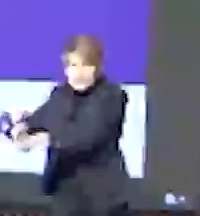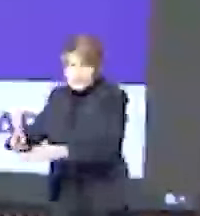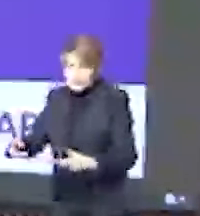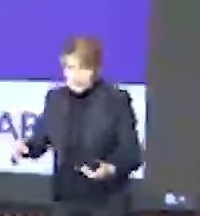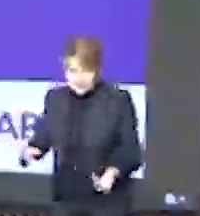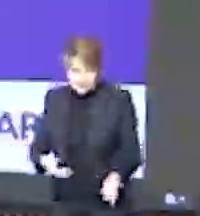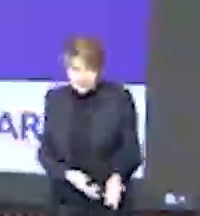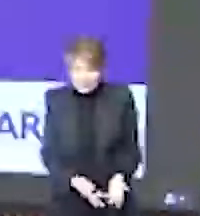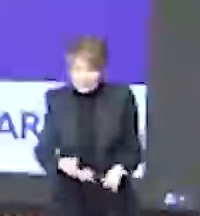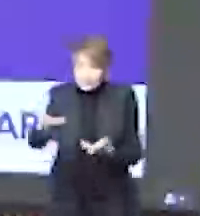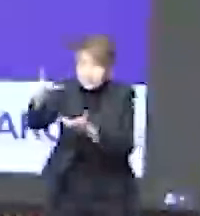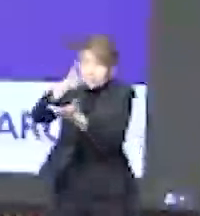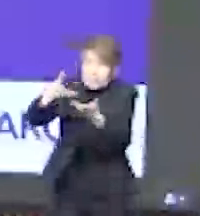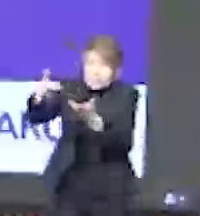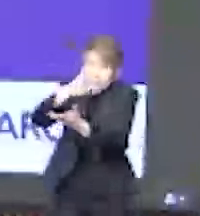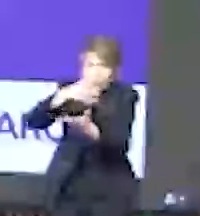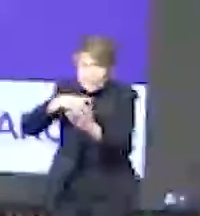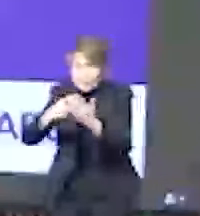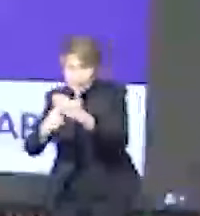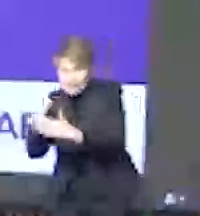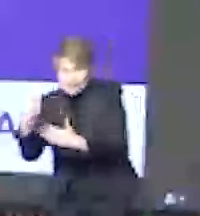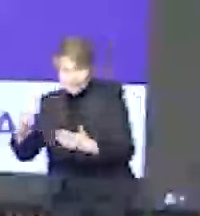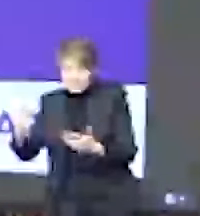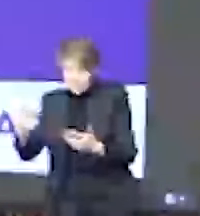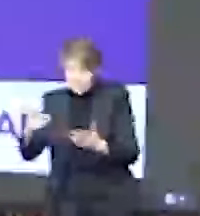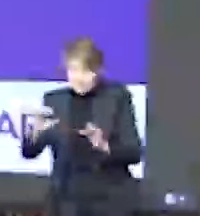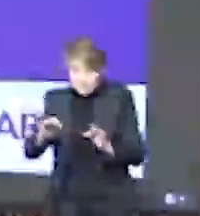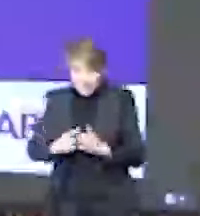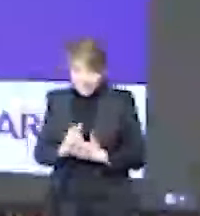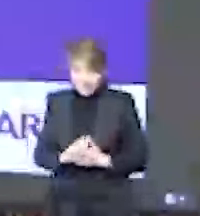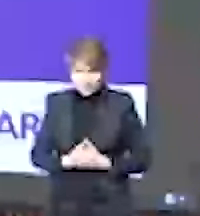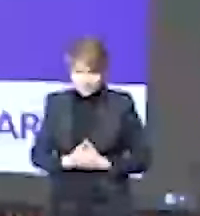meetings discussing what needs to happen without anything actually happening.